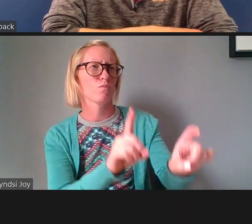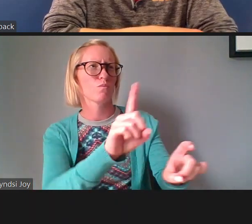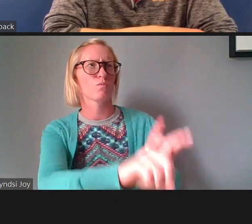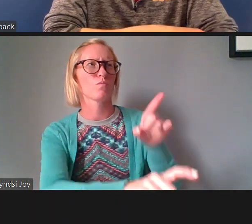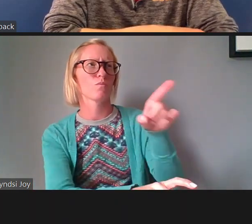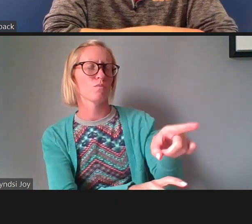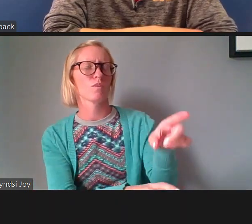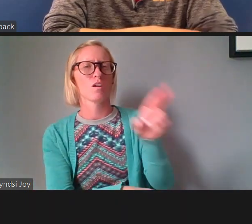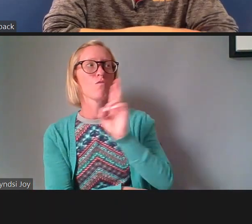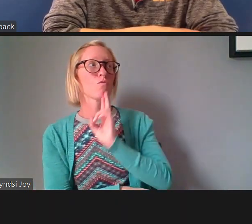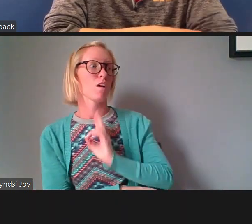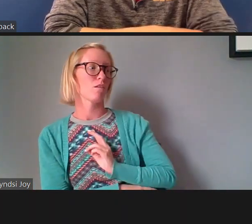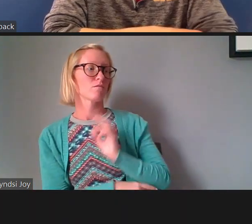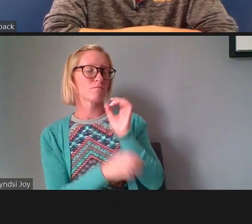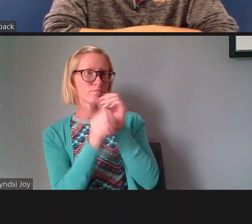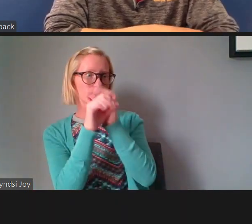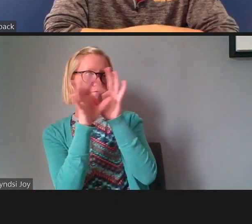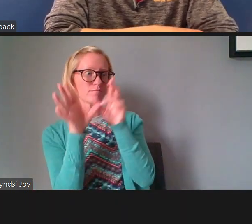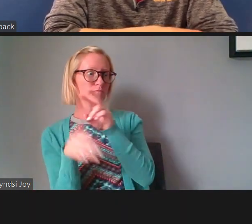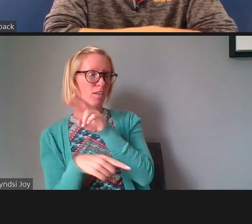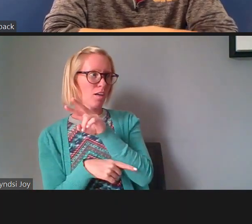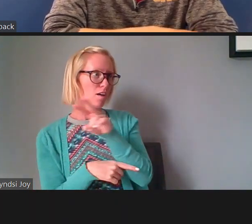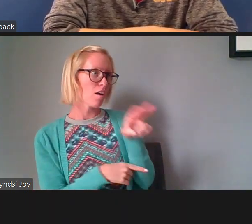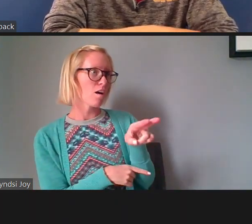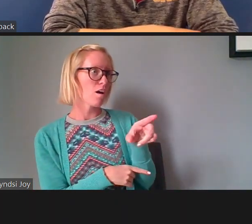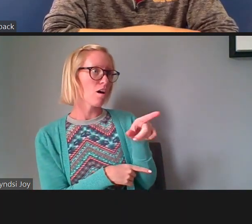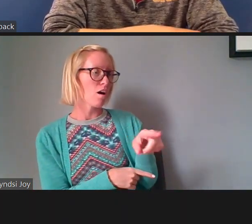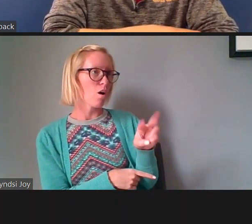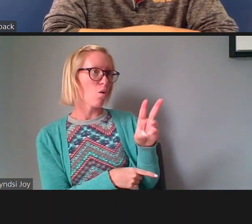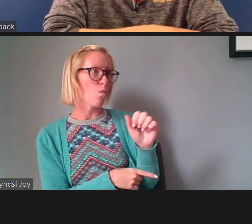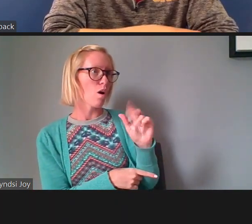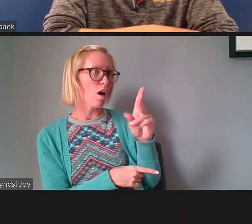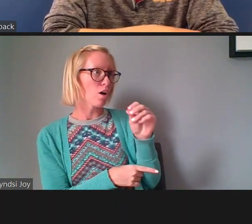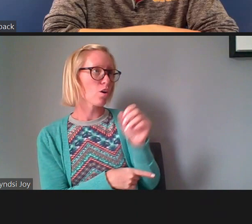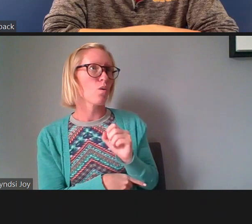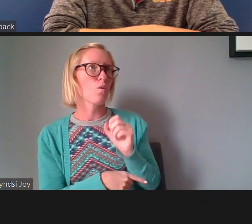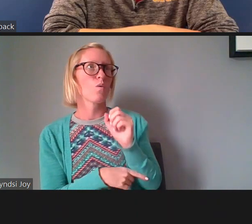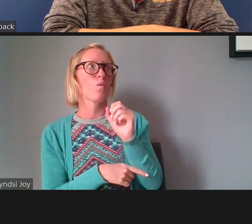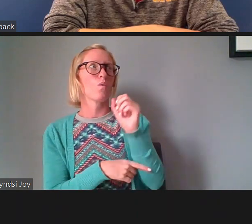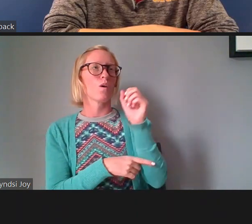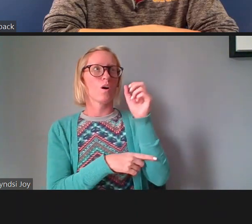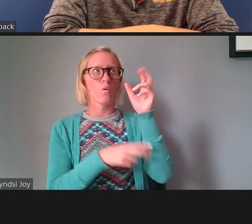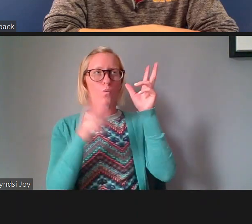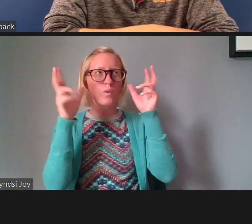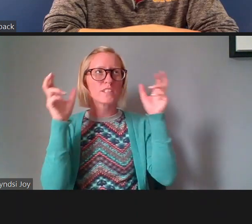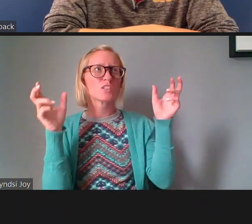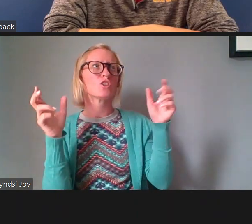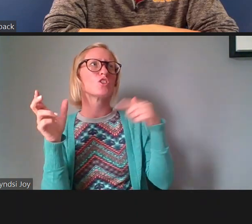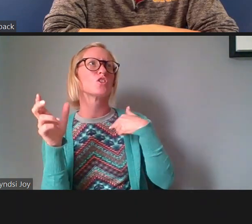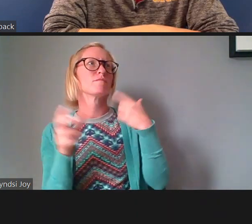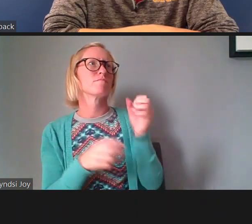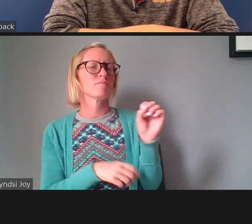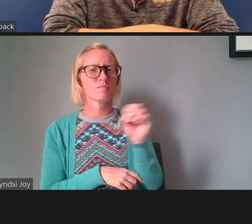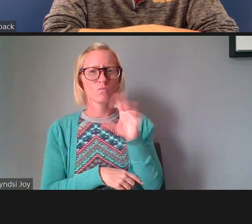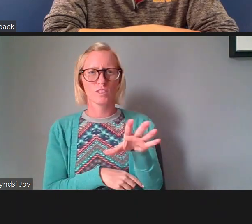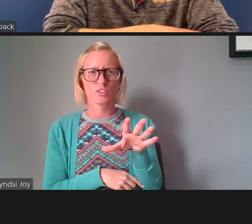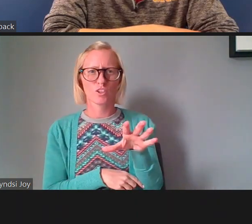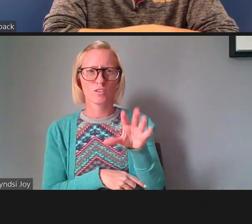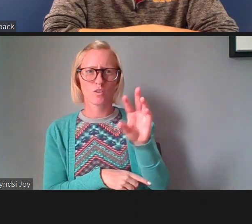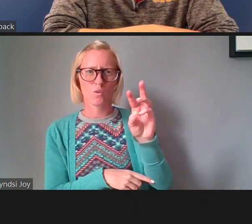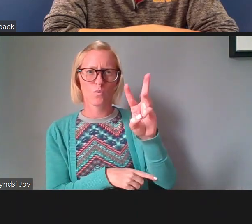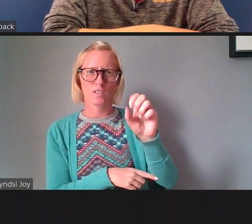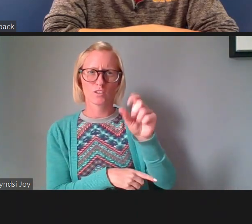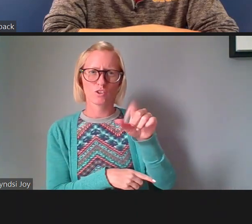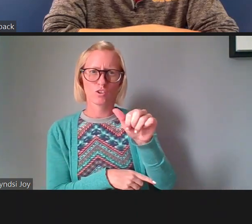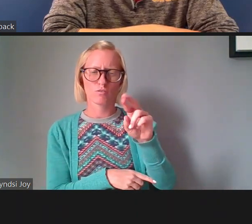with shining eyes to the others. Wacko! Wizard! Smashing! The cause of their pleasure was not